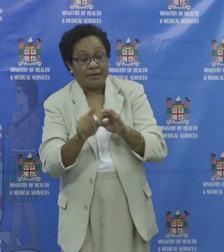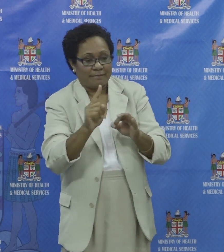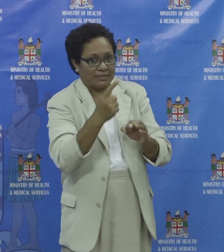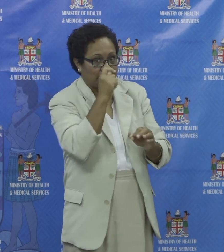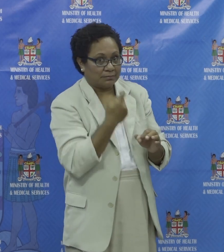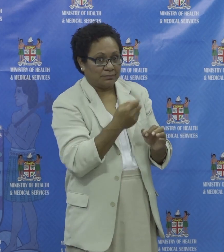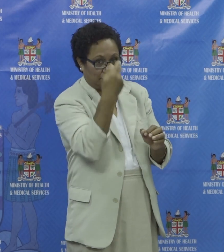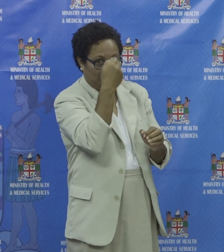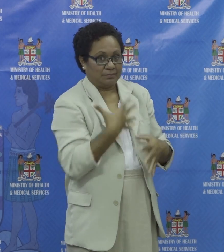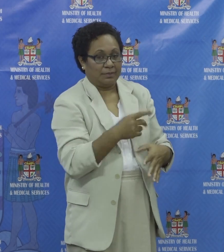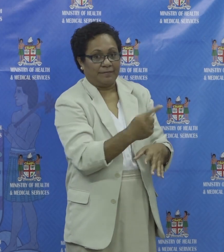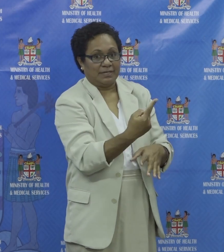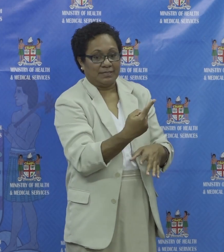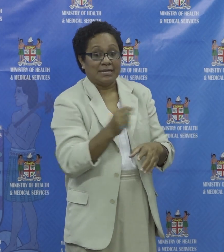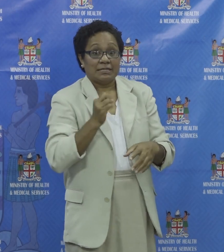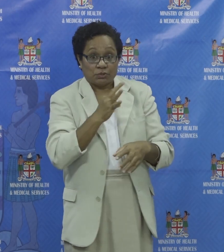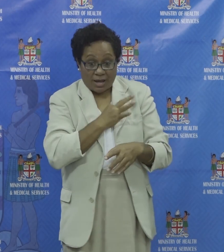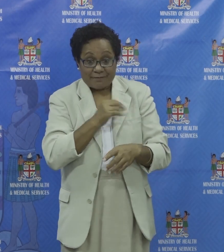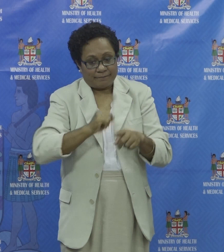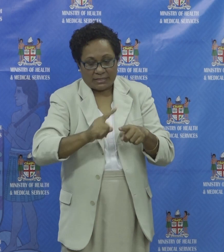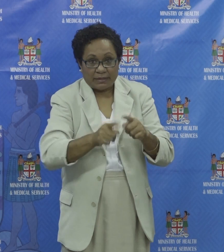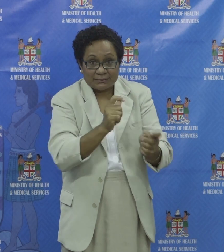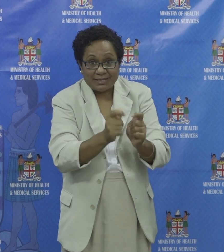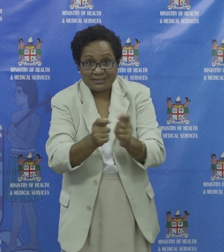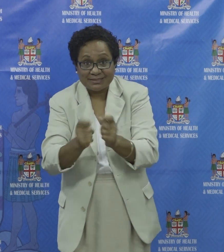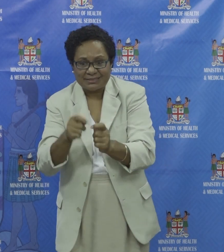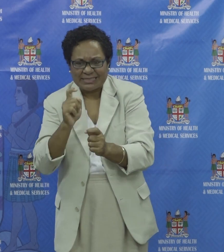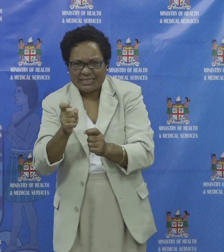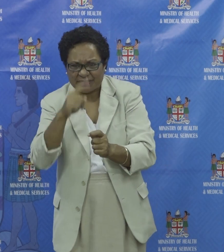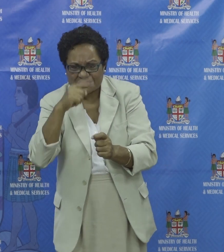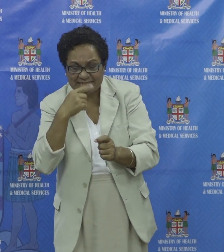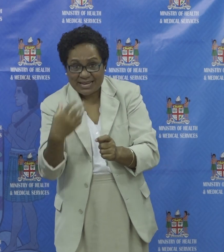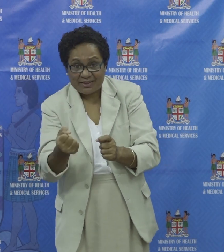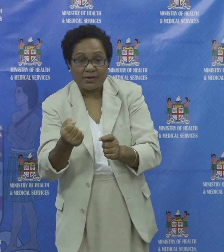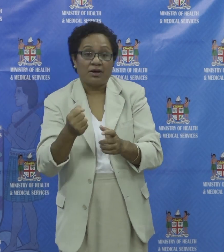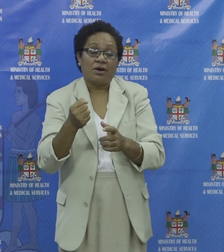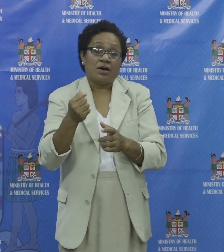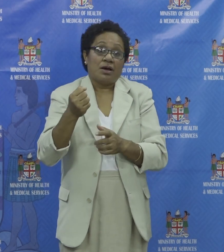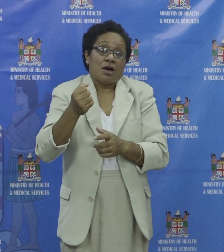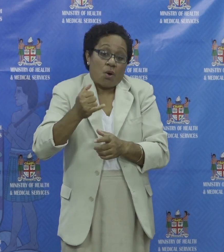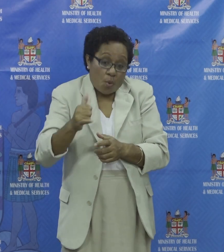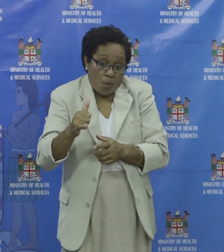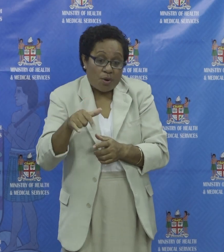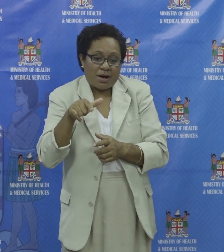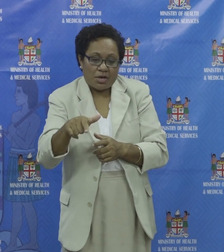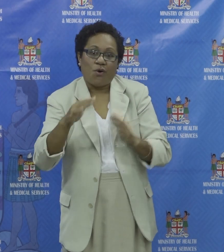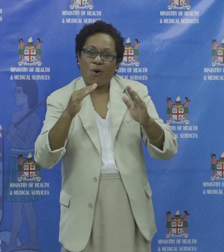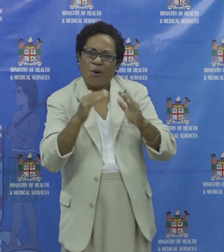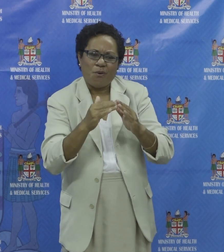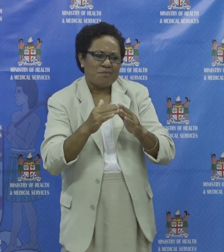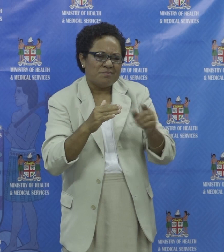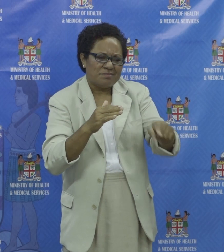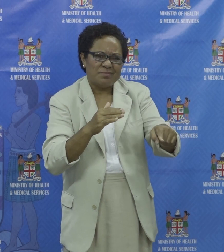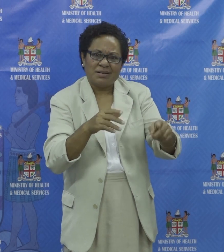Hospital staff was tested if they had symptoms or if they were residents of an area with the reported COVID-19